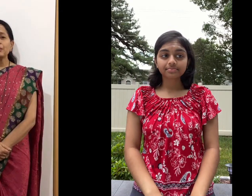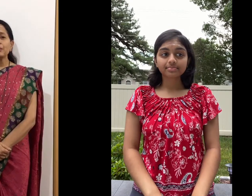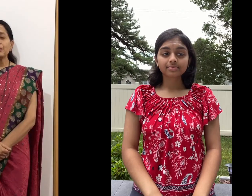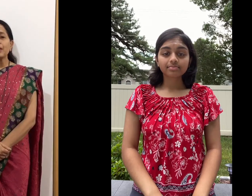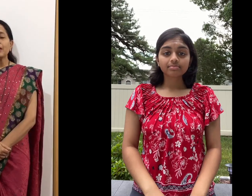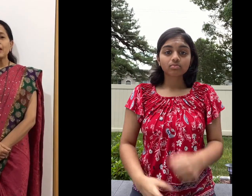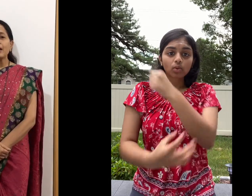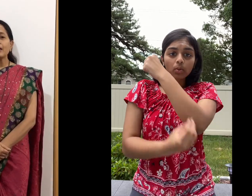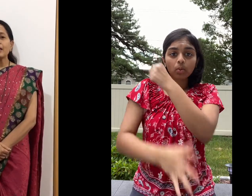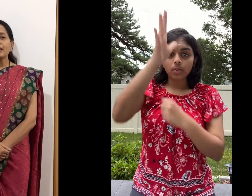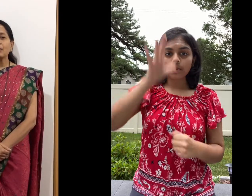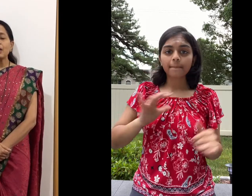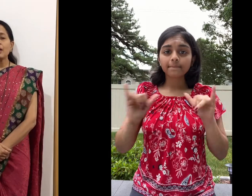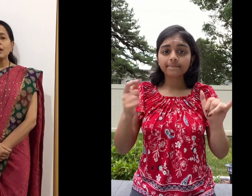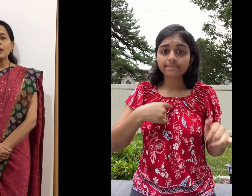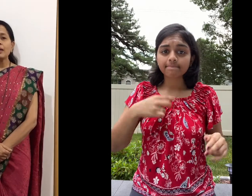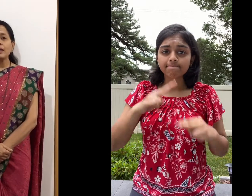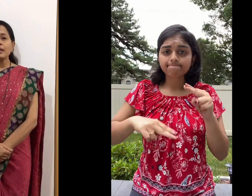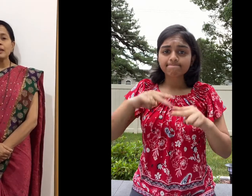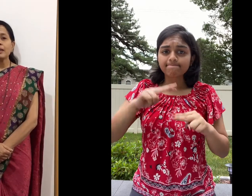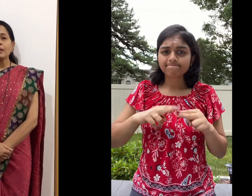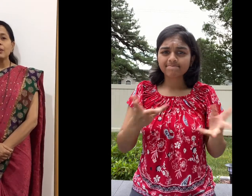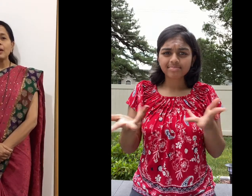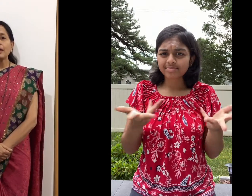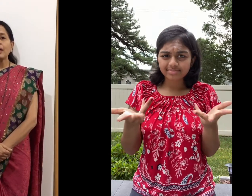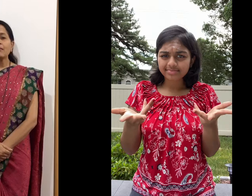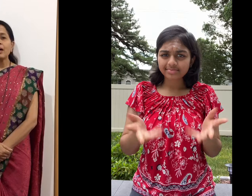Maduvaru. Nanina Madali